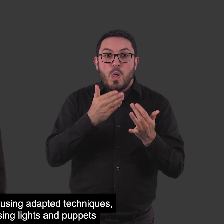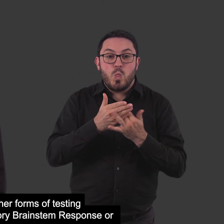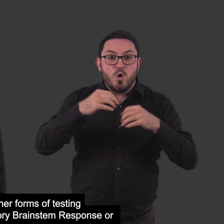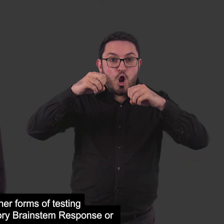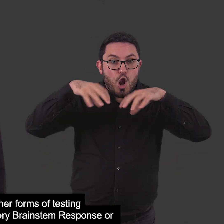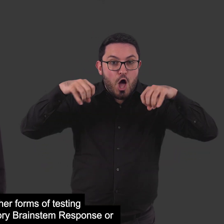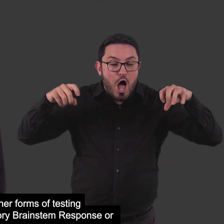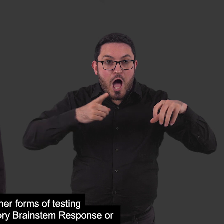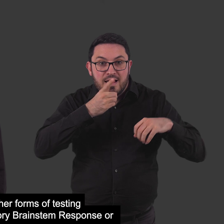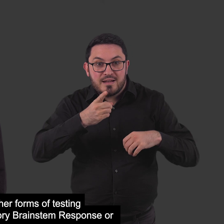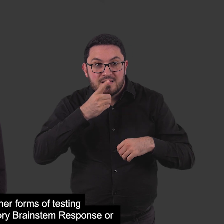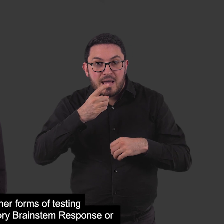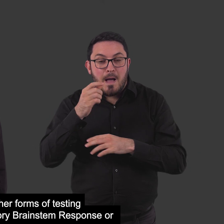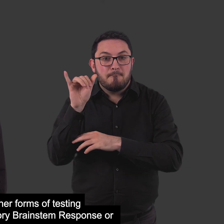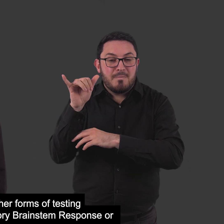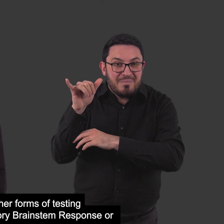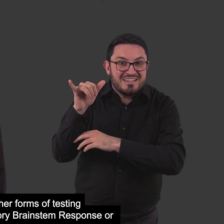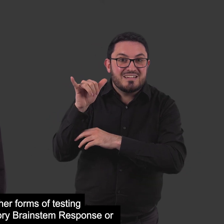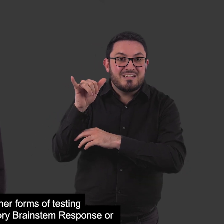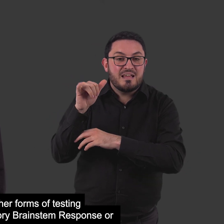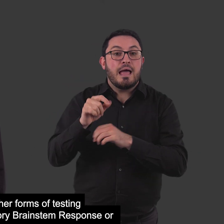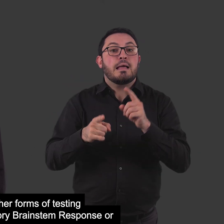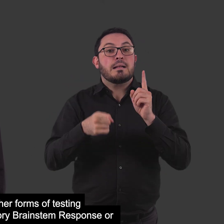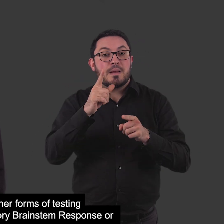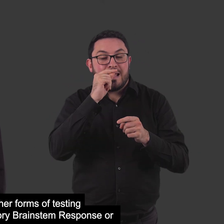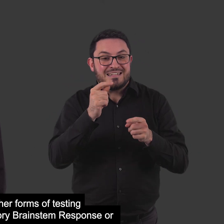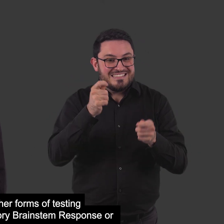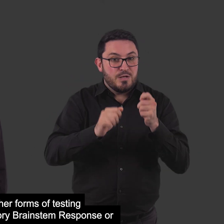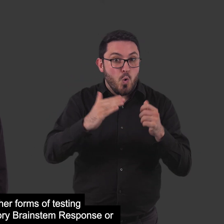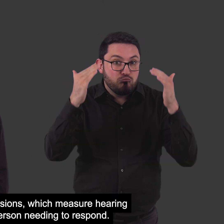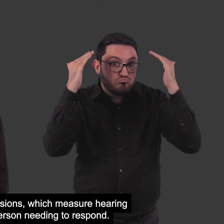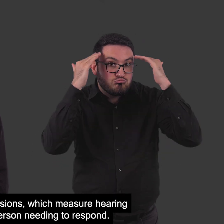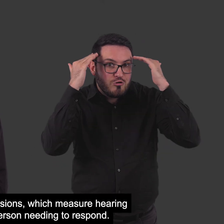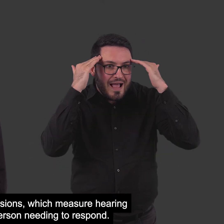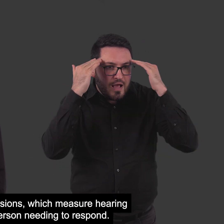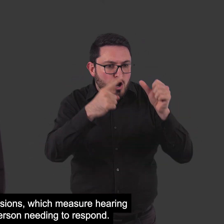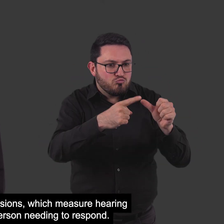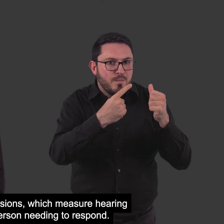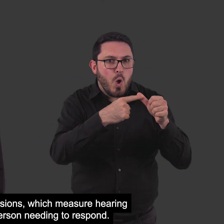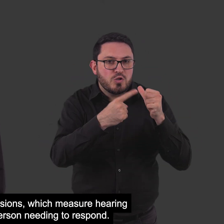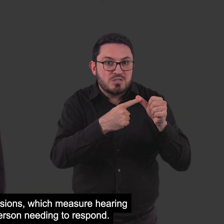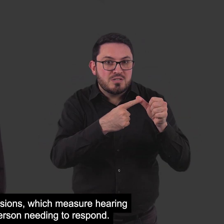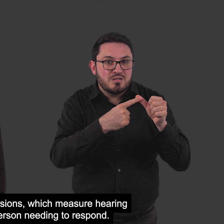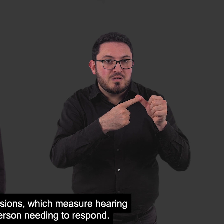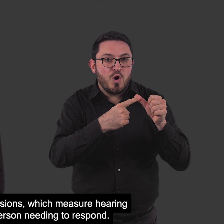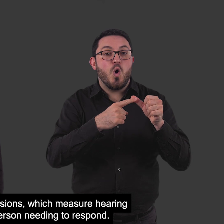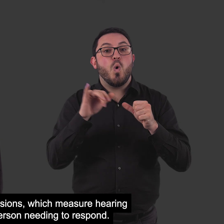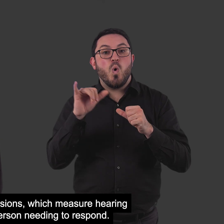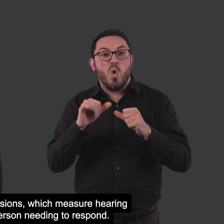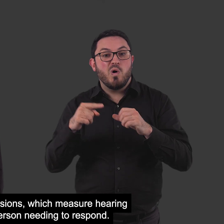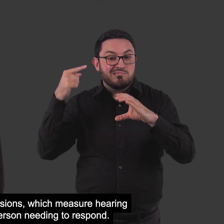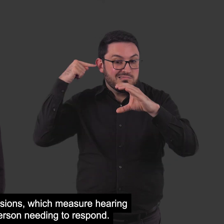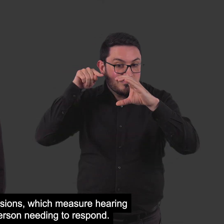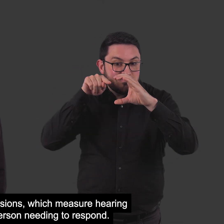and puppets and other forms of testing such as auditory brainstem response or otoacoustic emissions, which measure